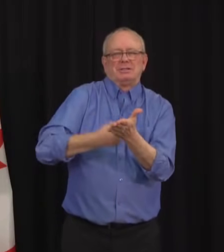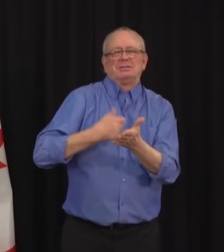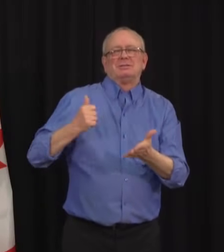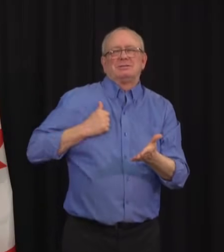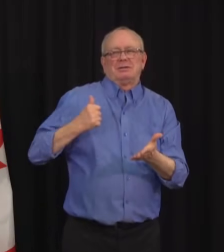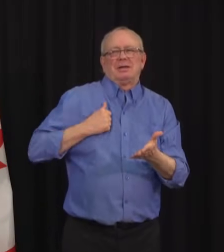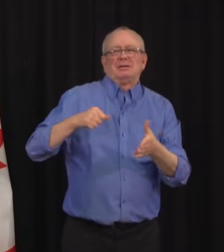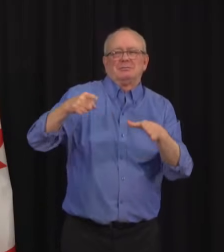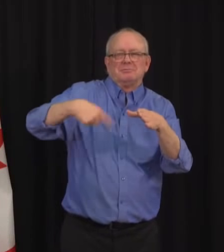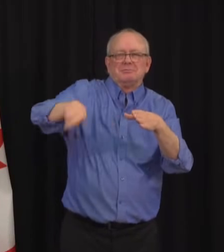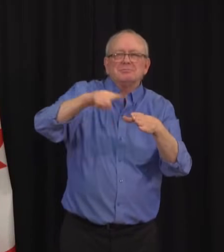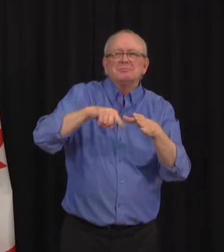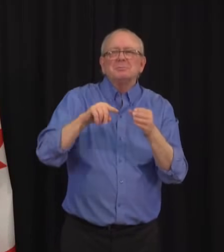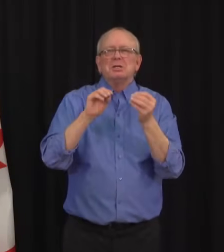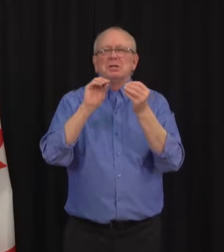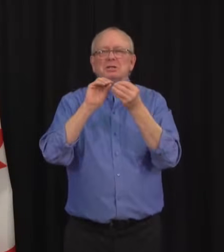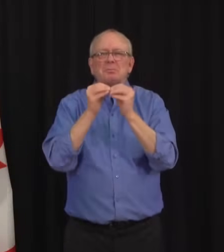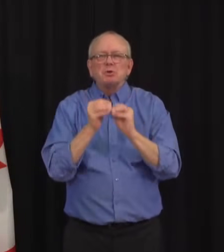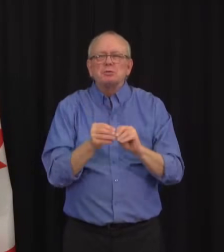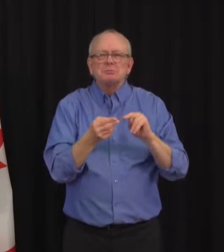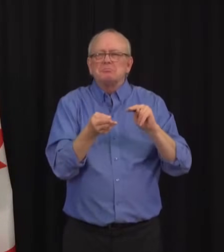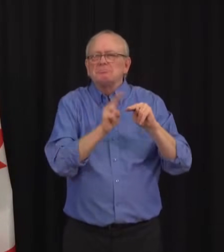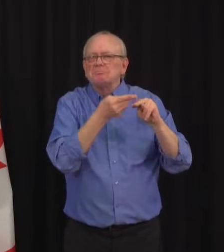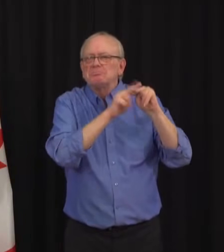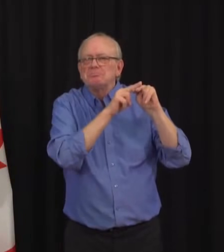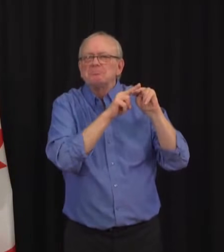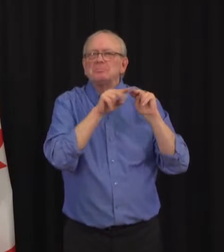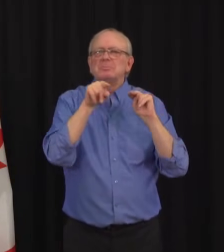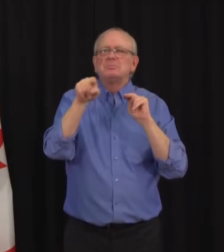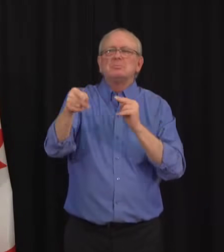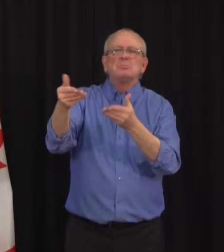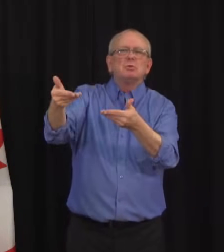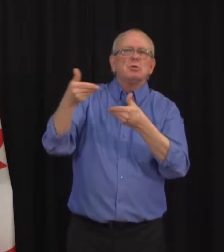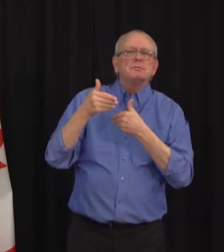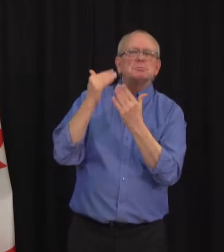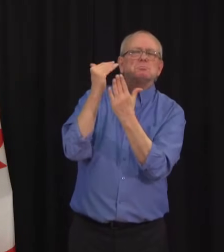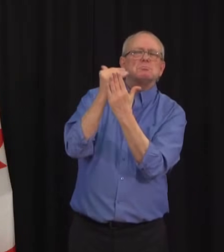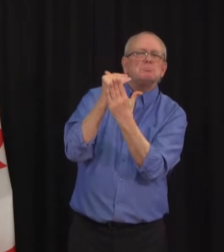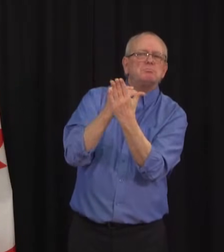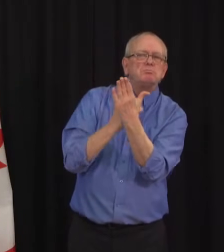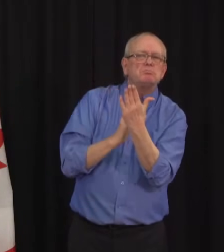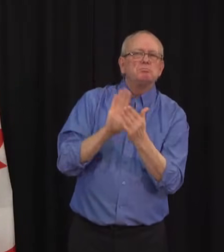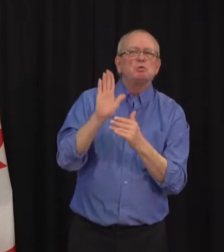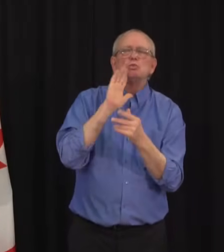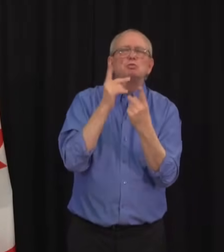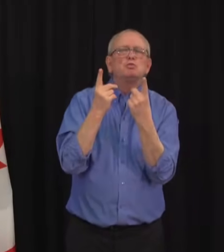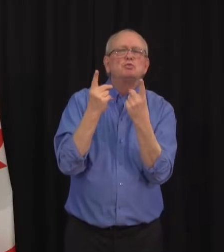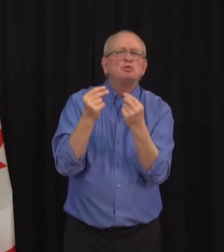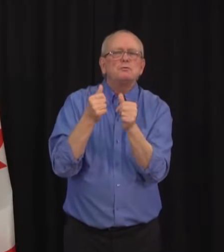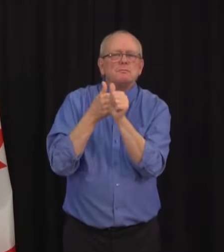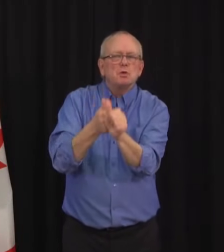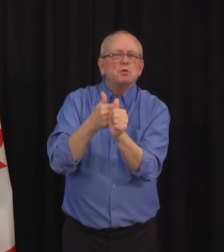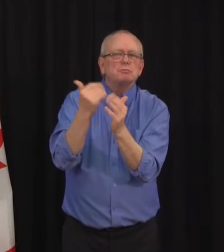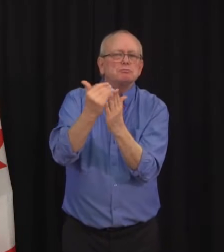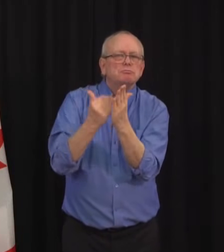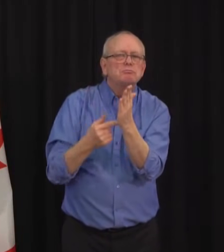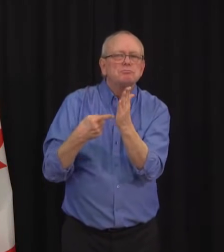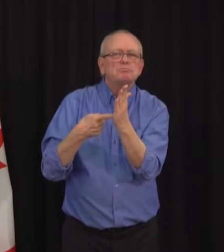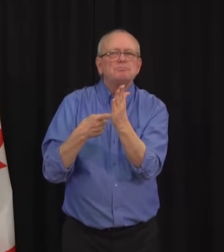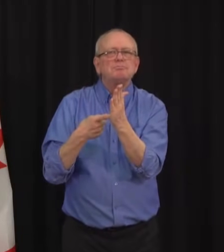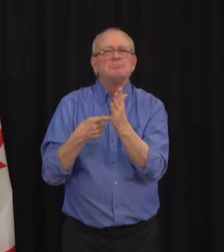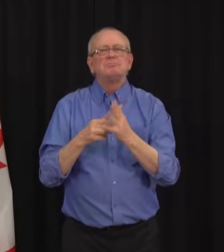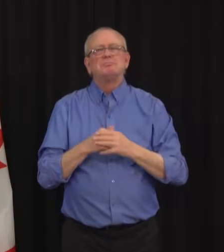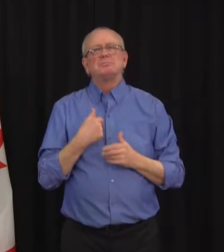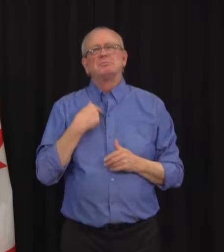as the protocols that have been proposed. Even though the NHL bubble happened at a time